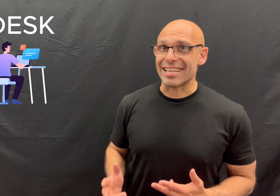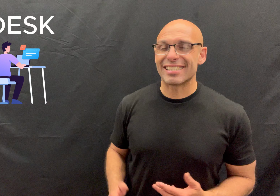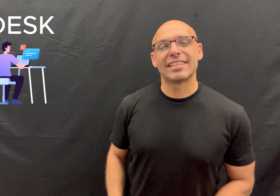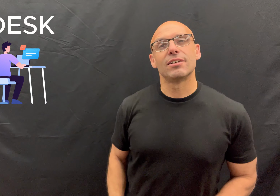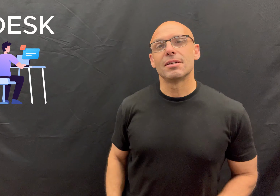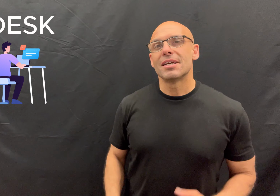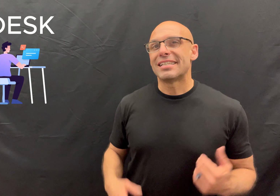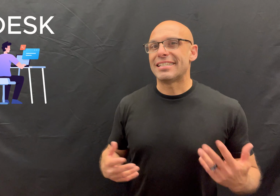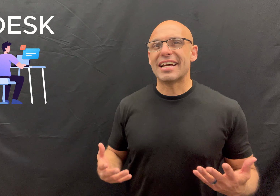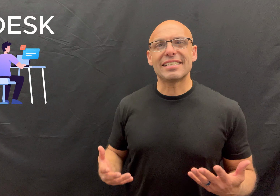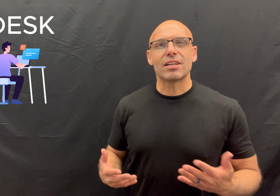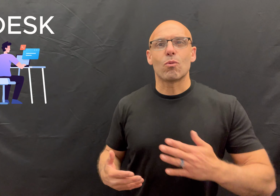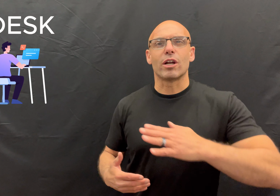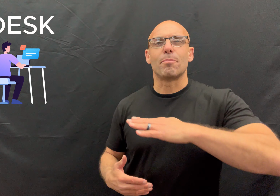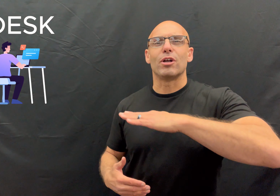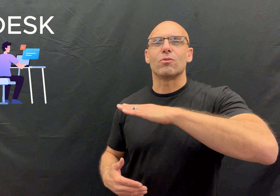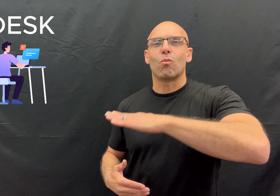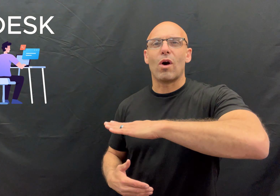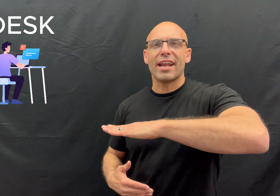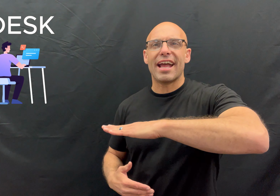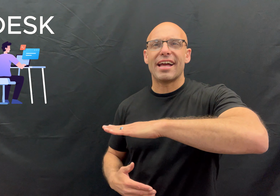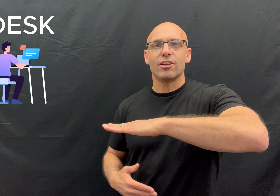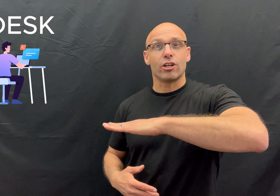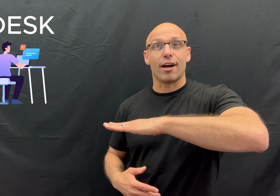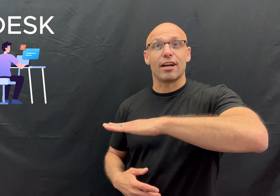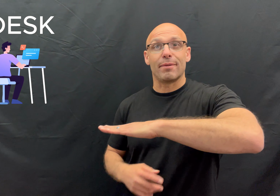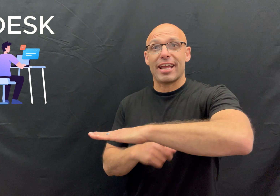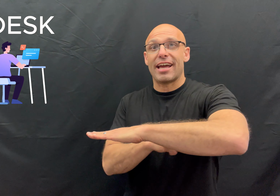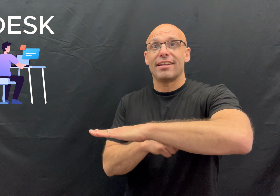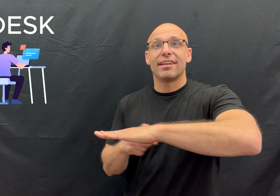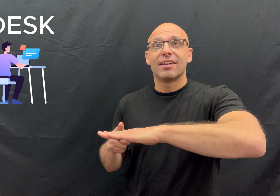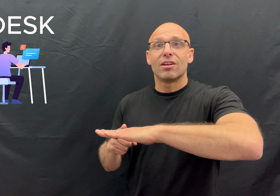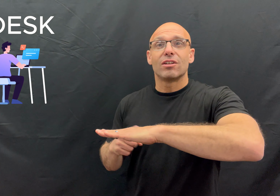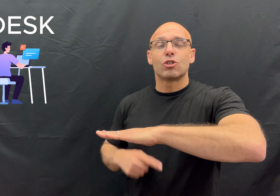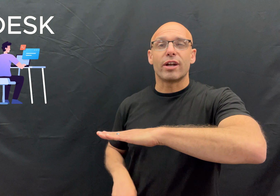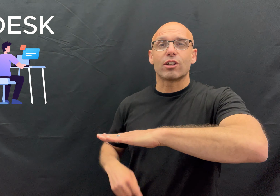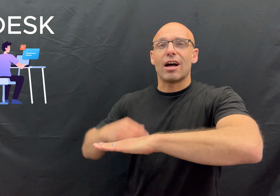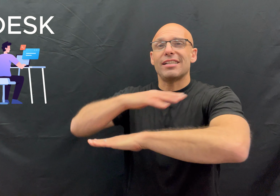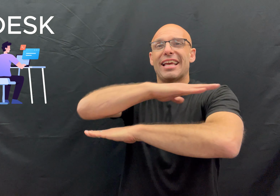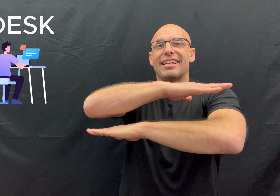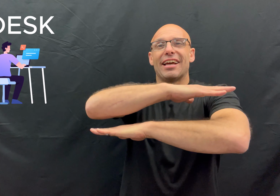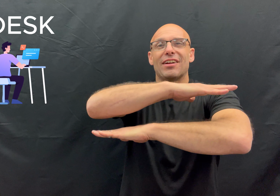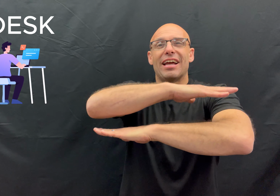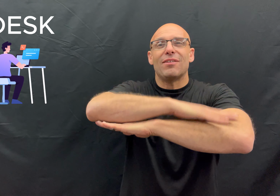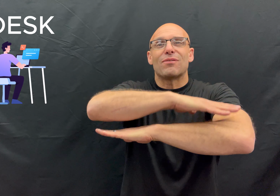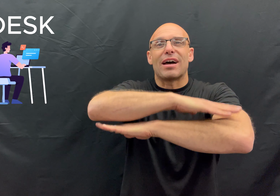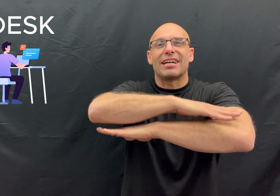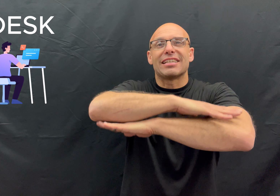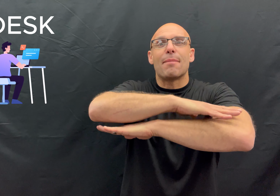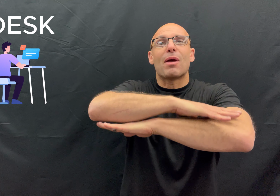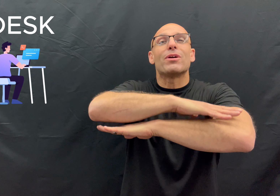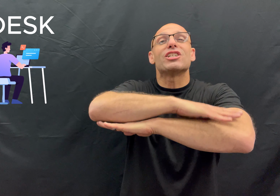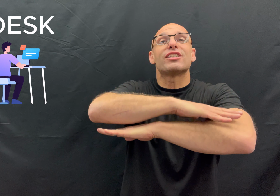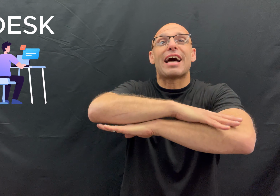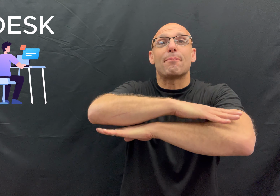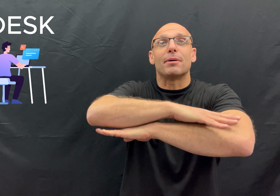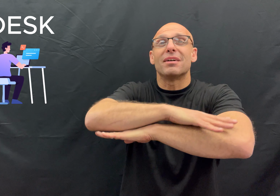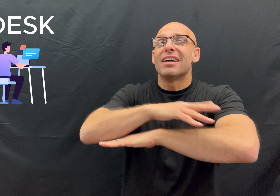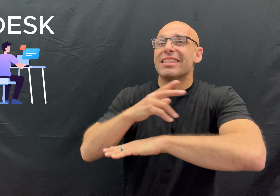Desk. Desk, we're gonna put one hand, your non-dominant hand, straight across and the other hand right on top and we just tap them. This